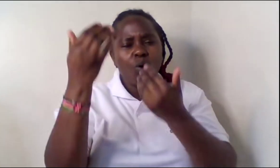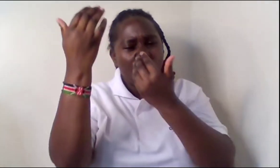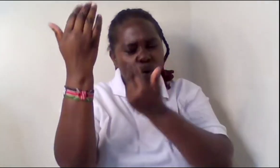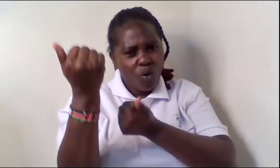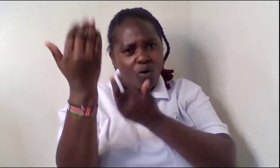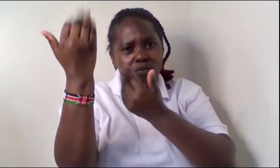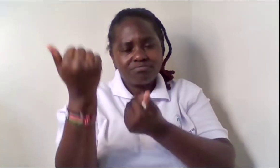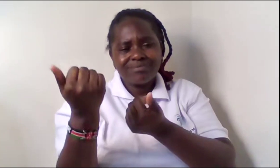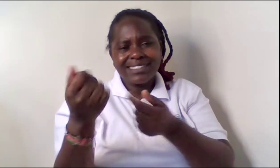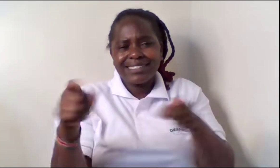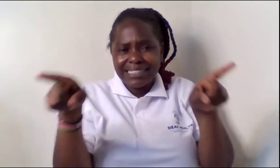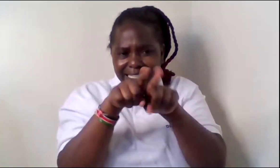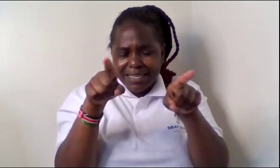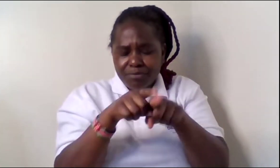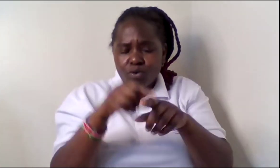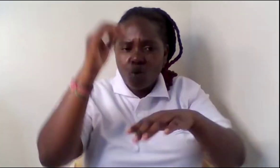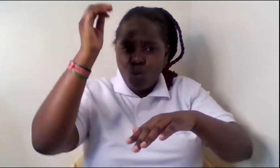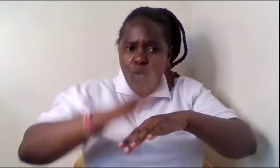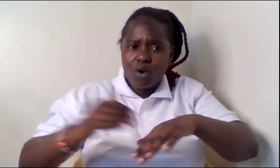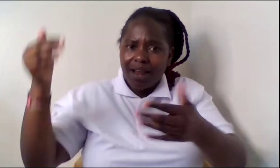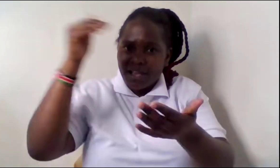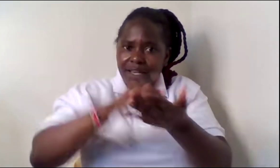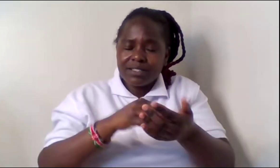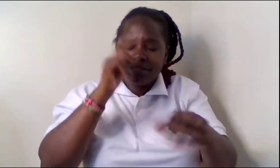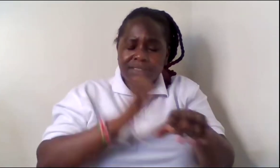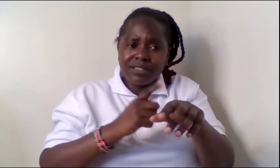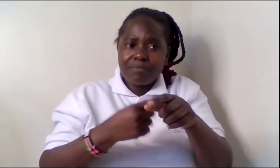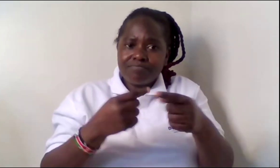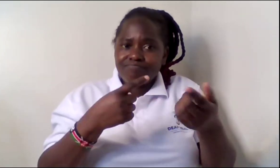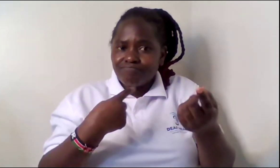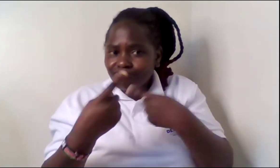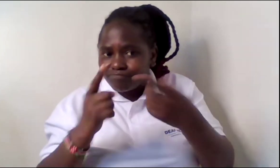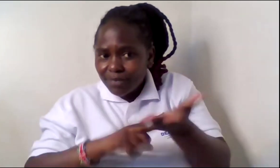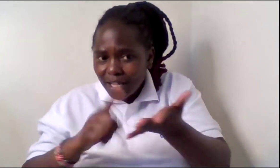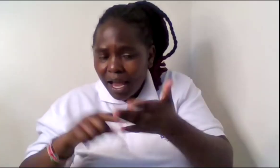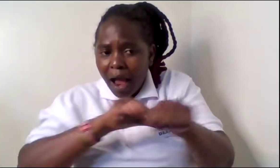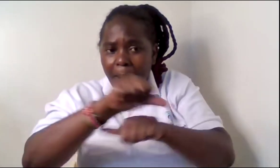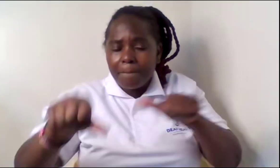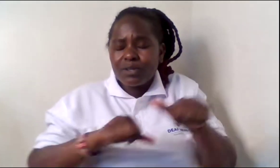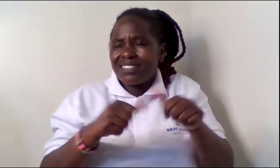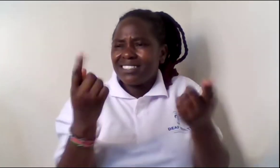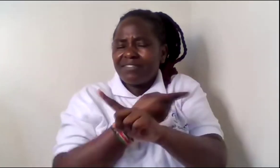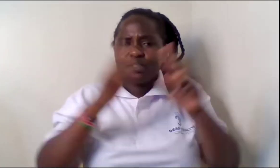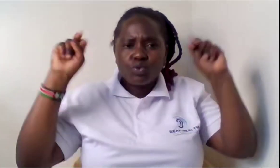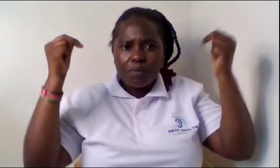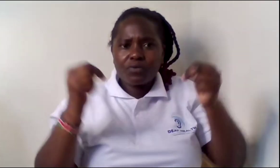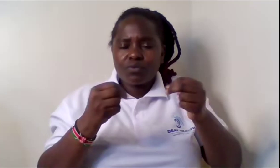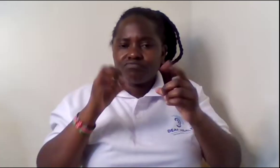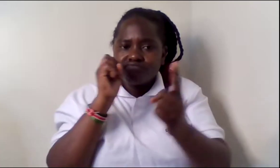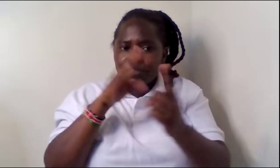in other talks where we're going to be educating the deaf community. And we're also going to incorporate all the suggestions we've